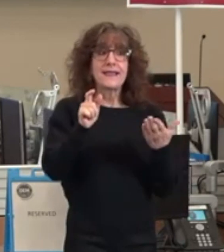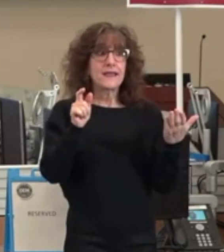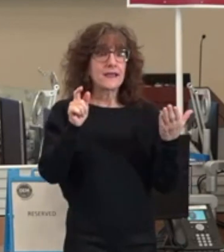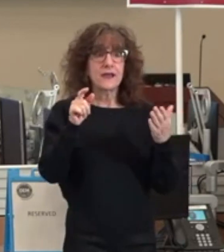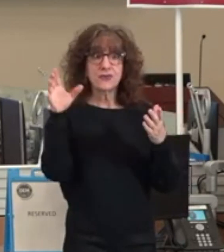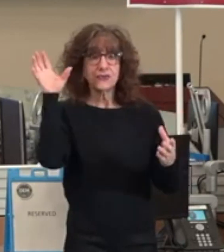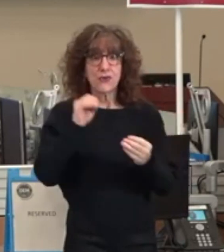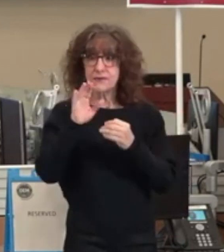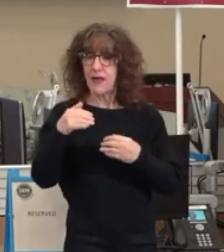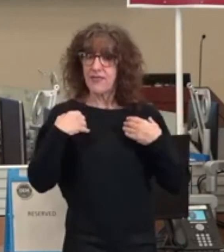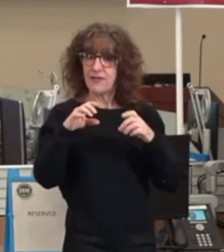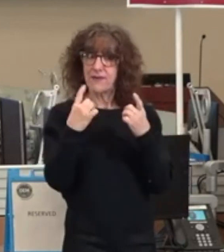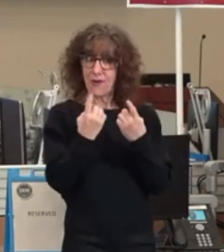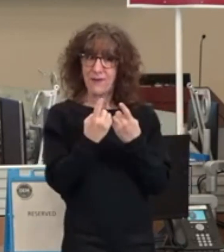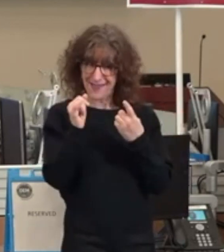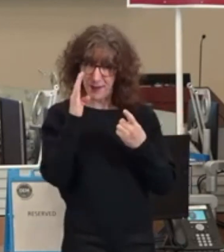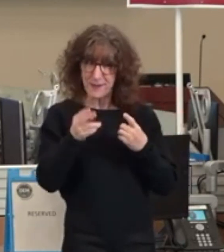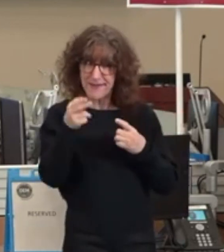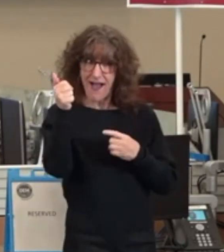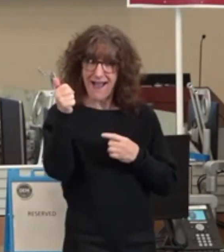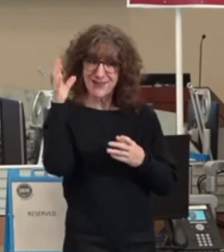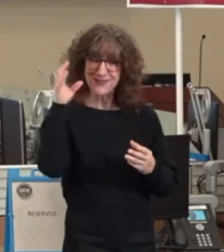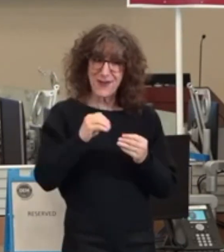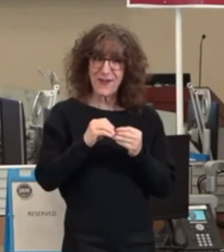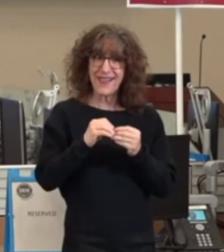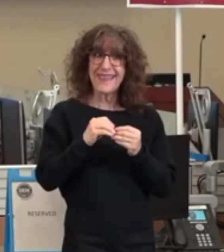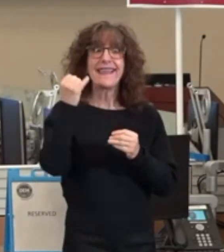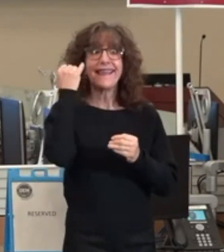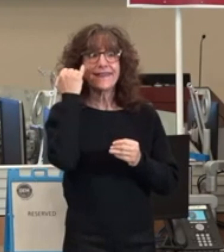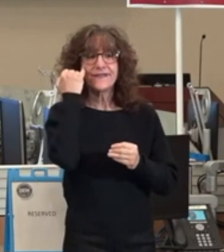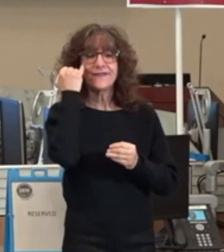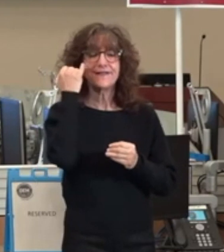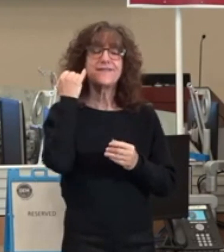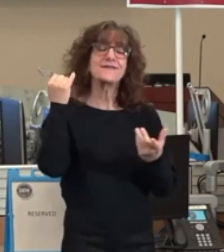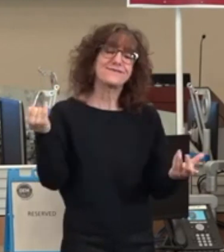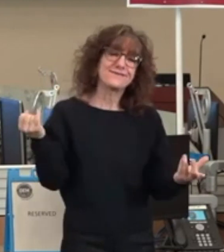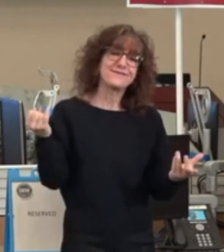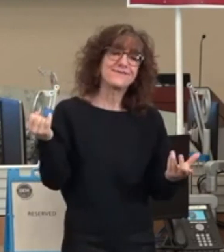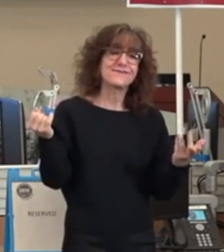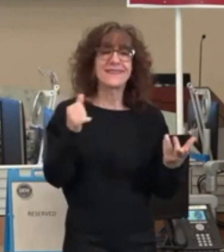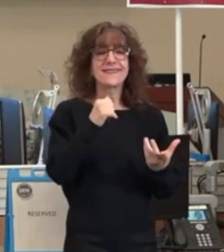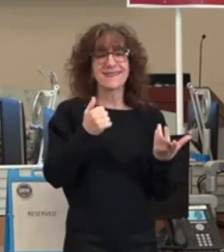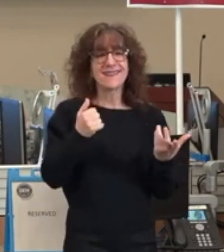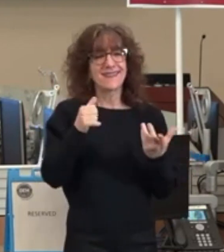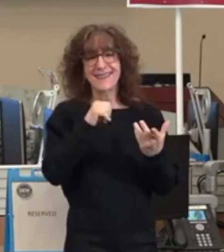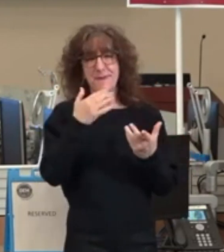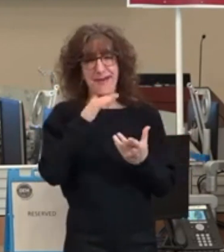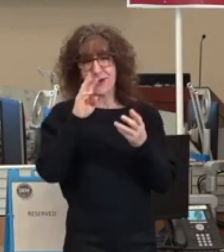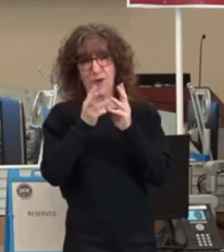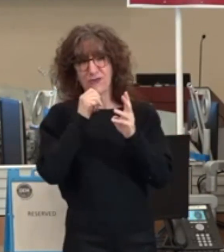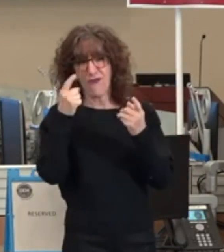health department, and it would have been our highest total at that point in time if it had not been for the inclement weather. Although the